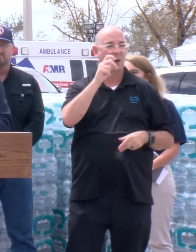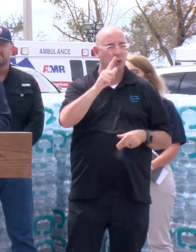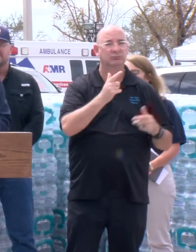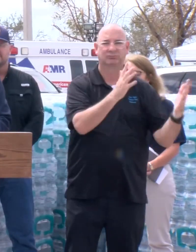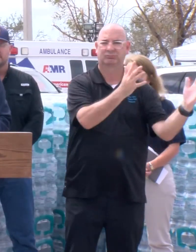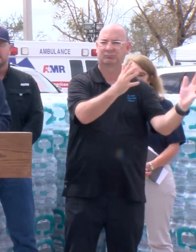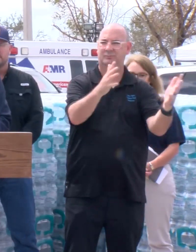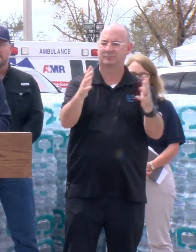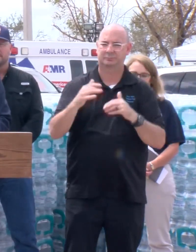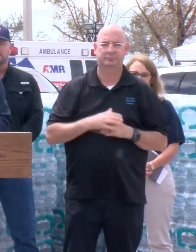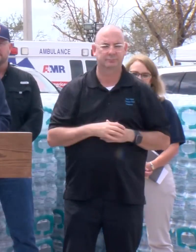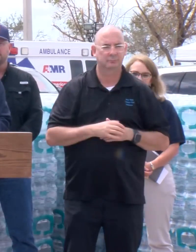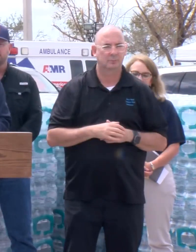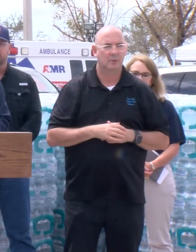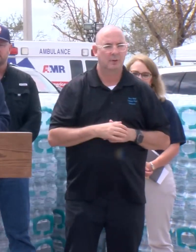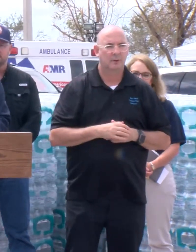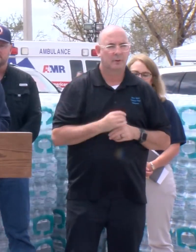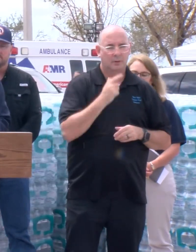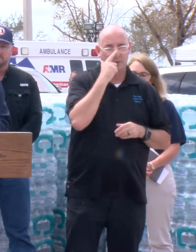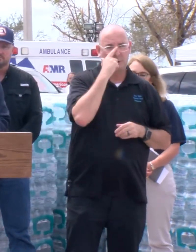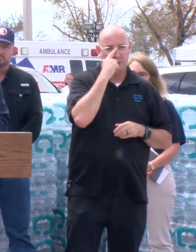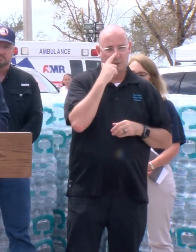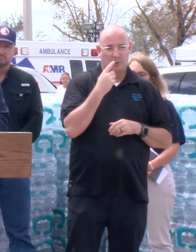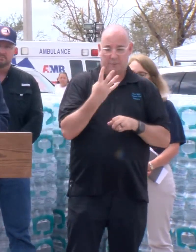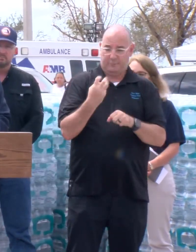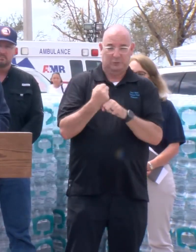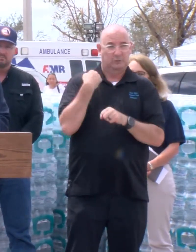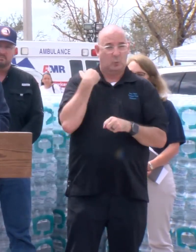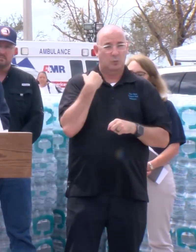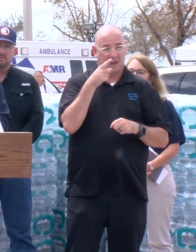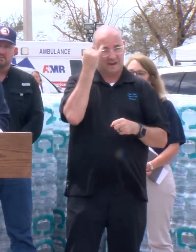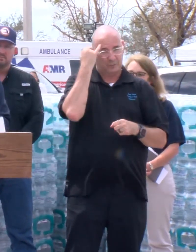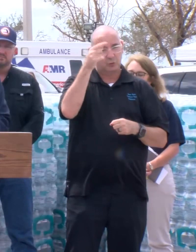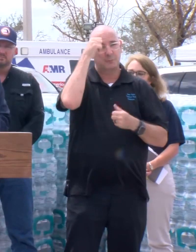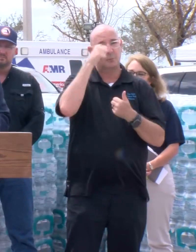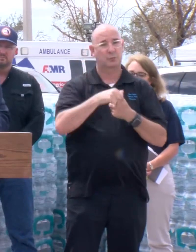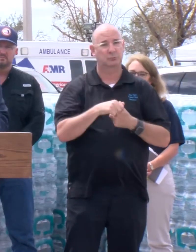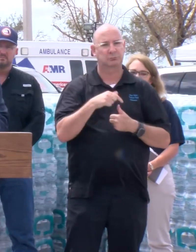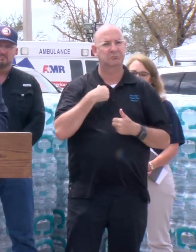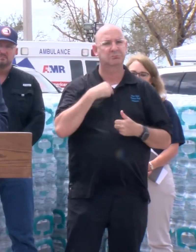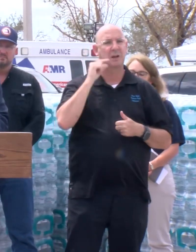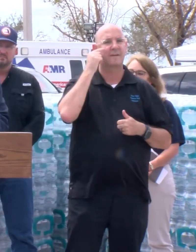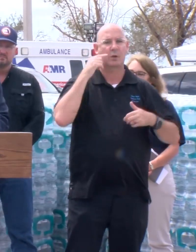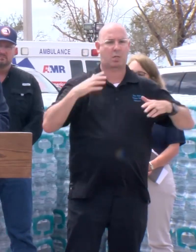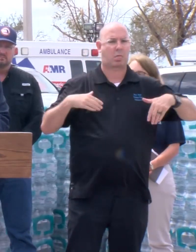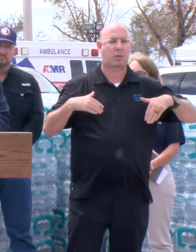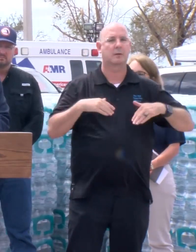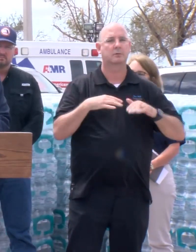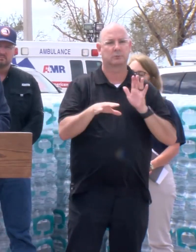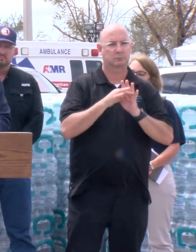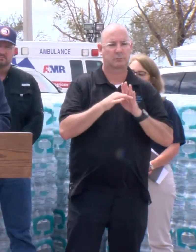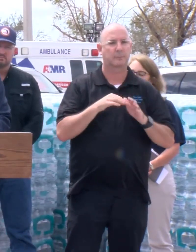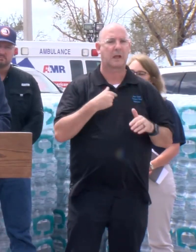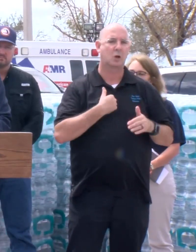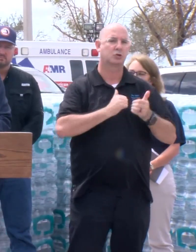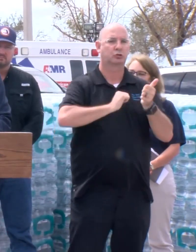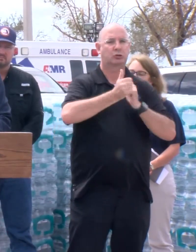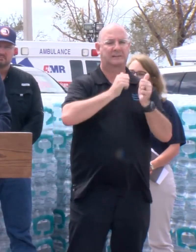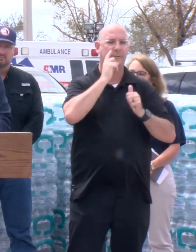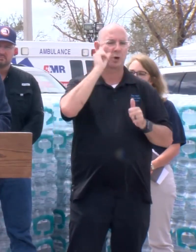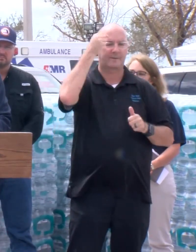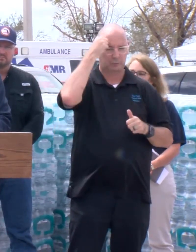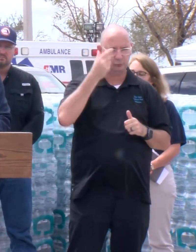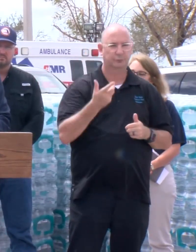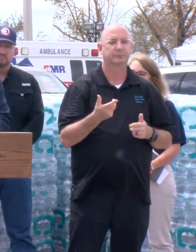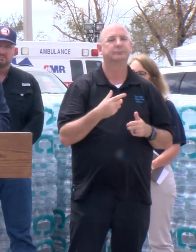And 4 years ago, if you remember, I wasn't even governor yet. We had a campaign going on. You had the storm.